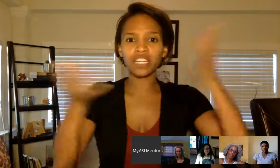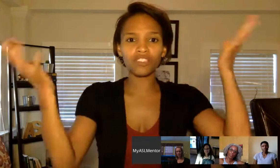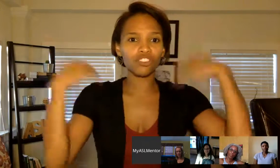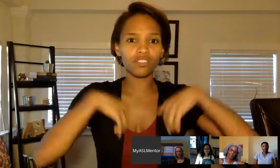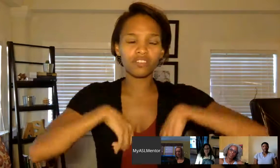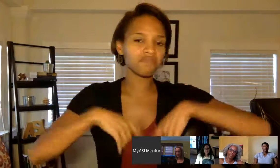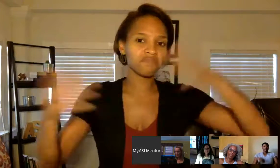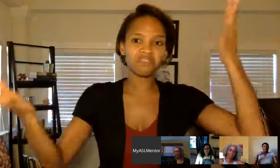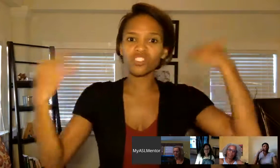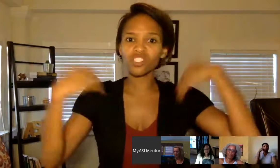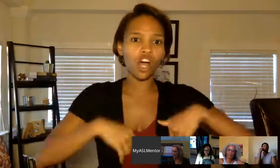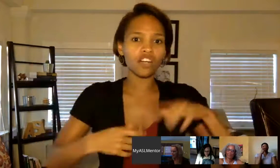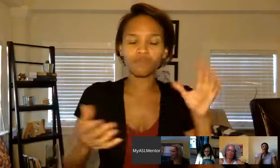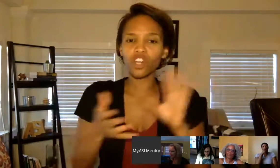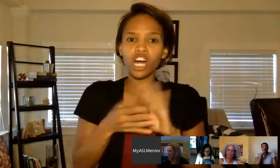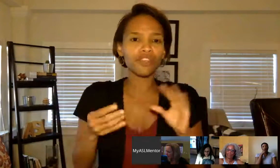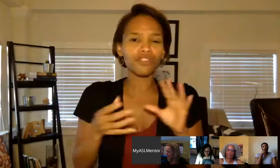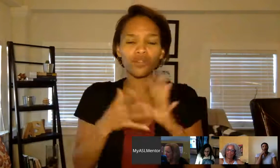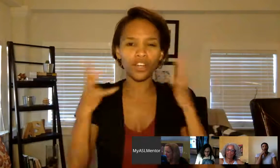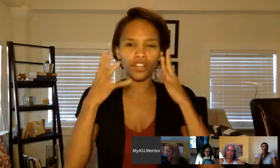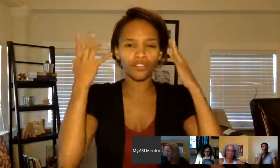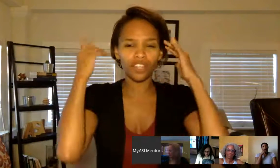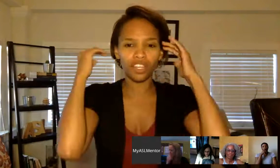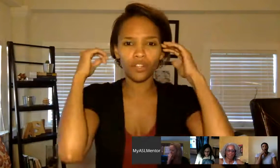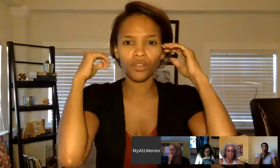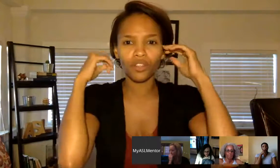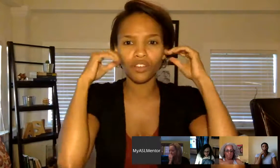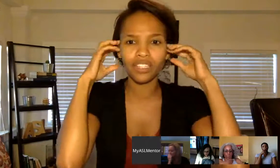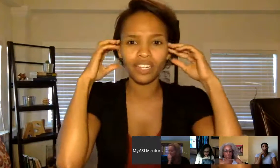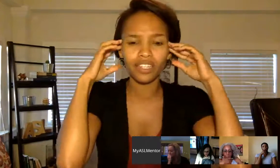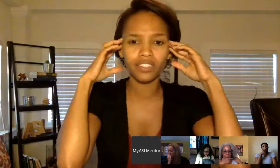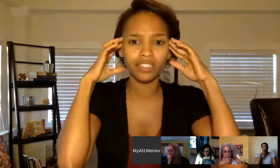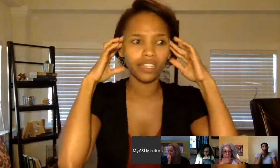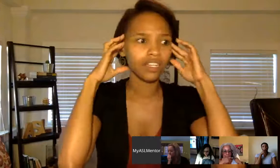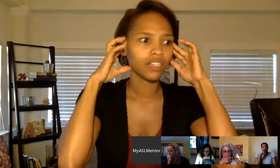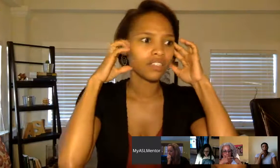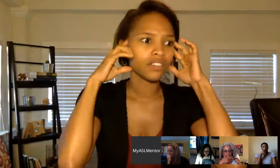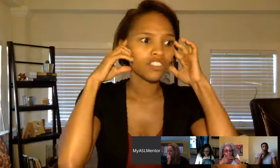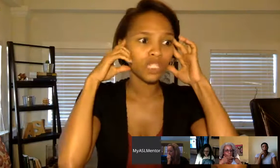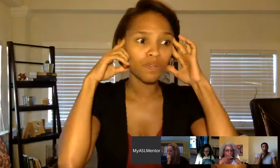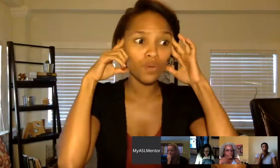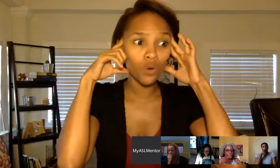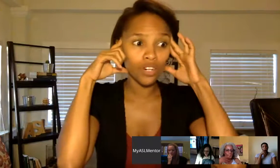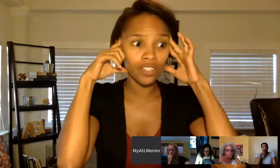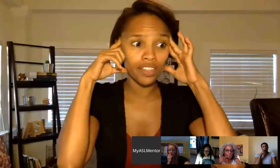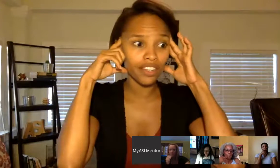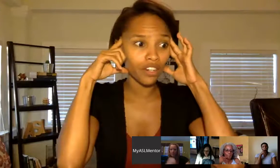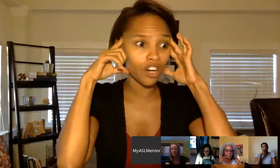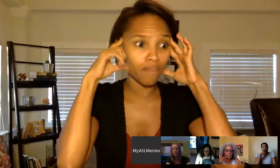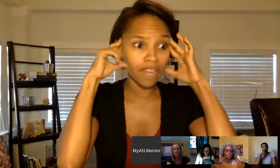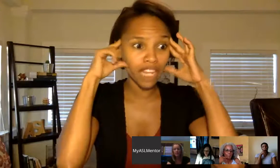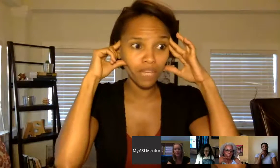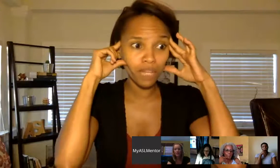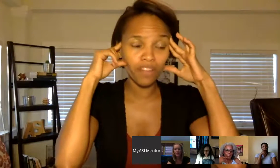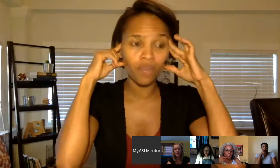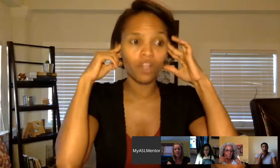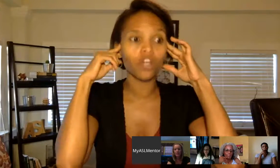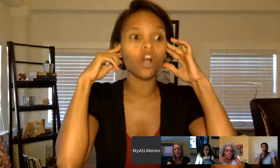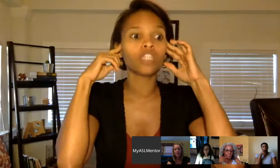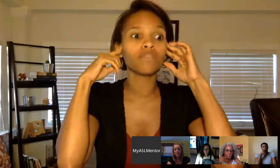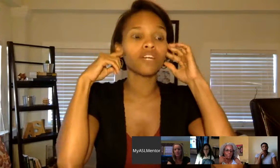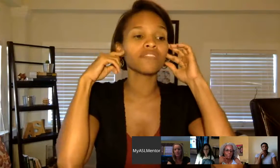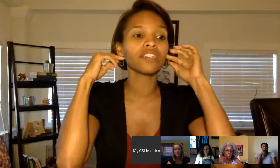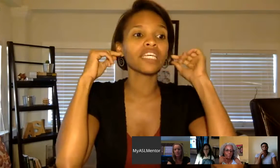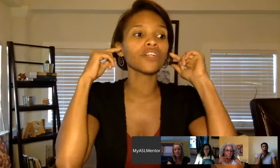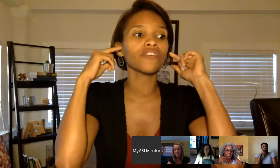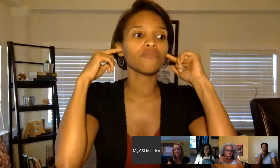Anybody just talk me through what you're thinking when you hear that sentence. Just be warned that there are many people that want to